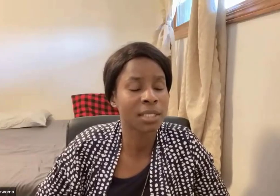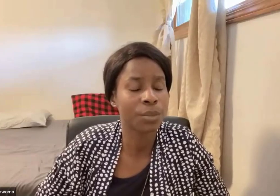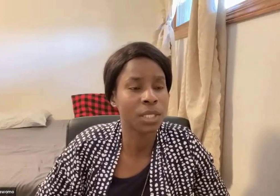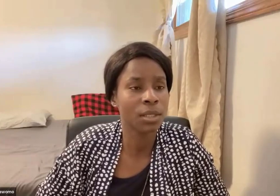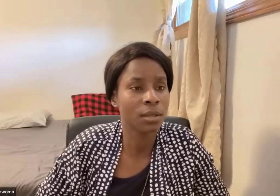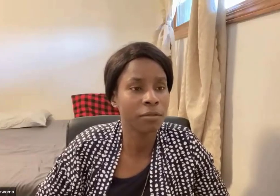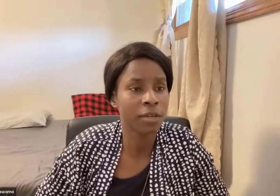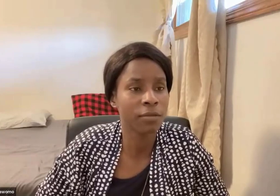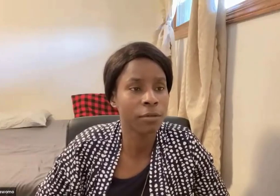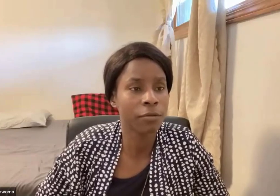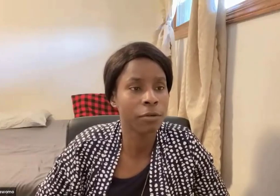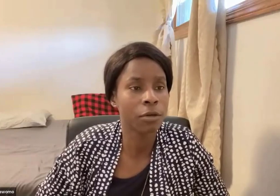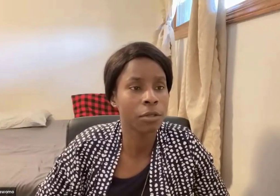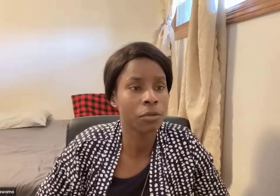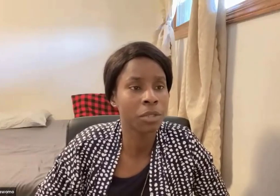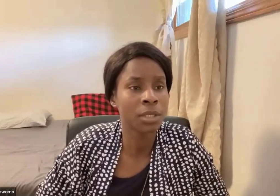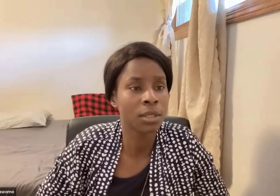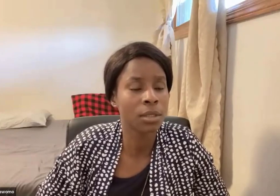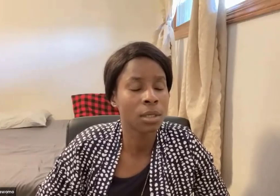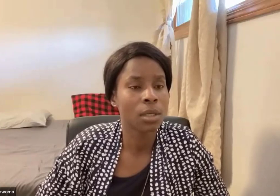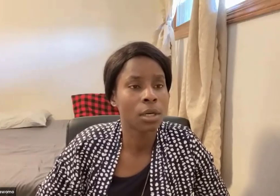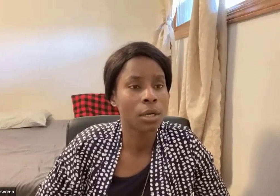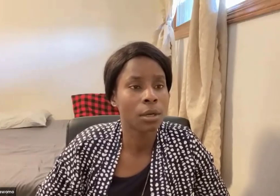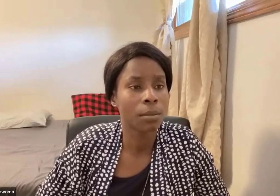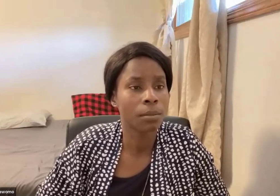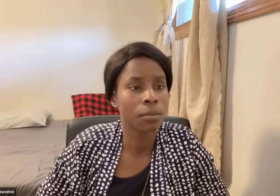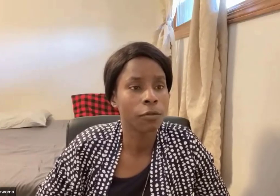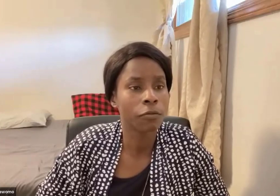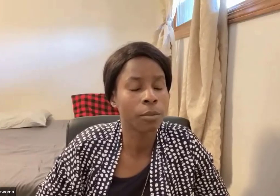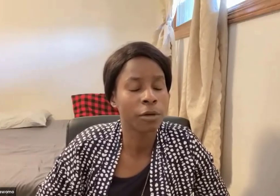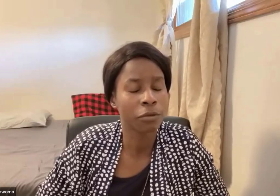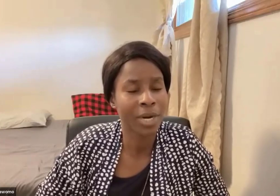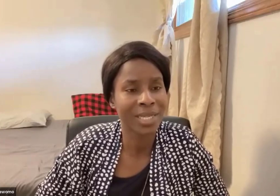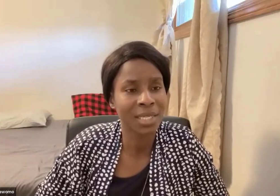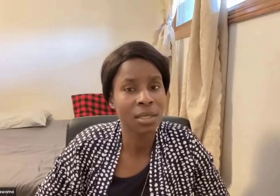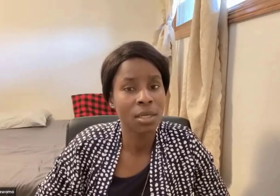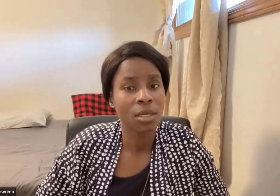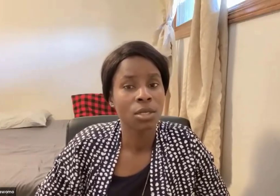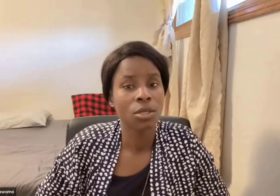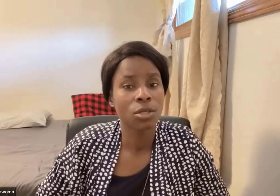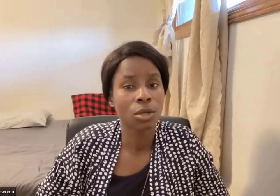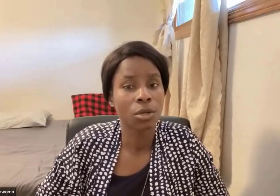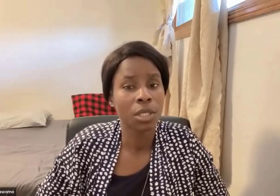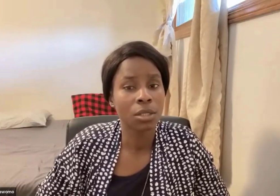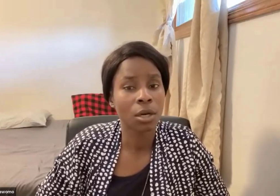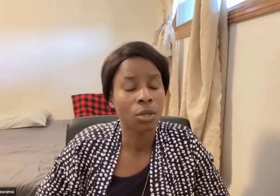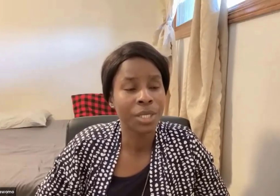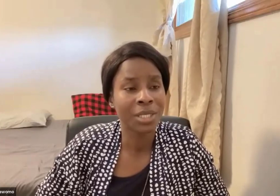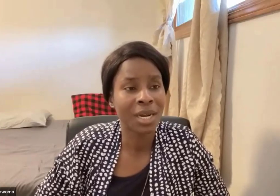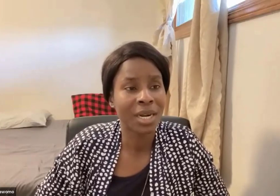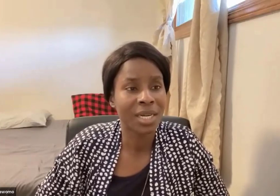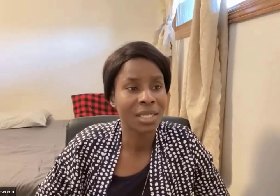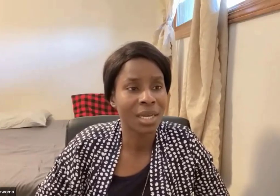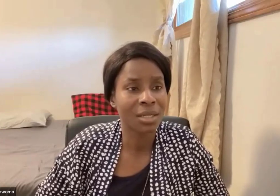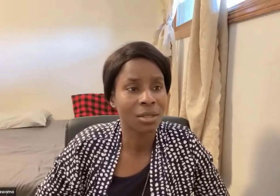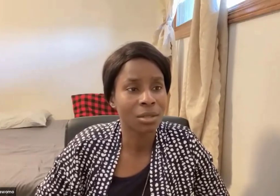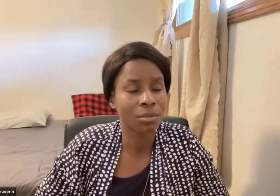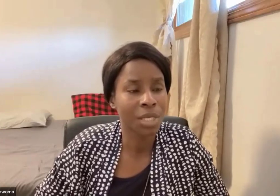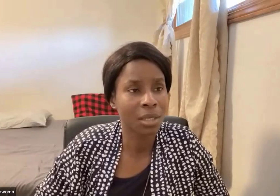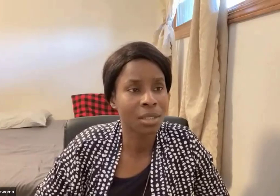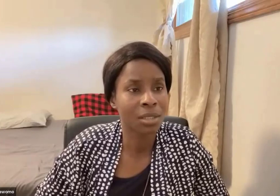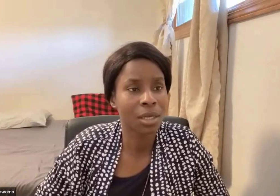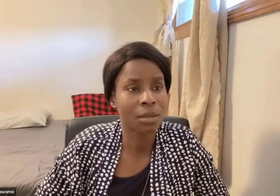system that has been the favor for the written form of writing. So it's always hard.